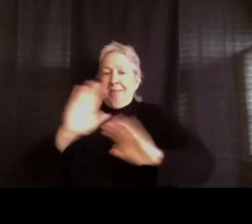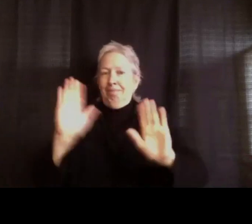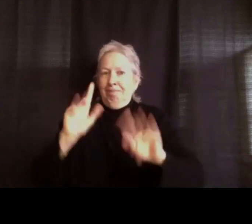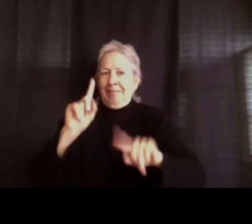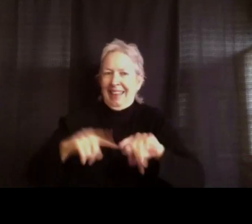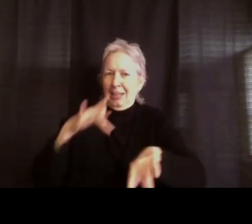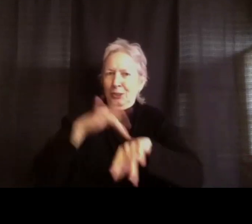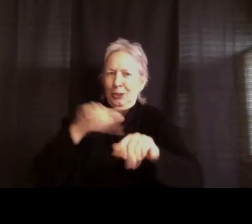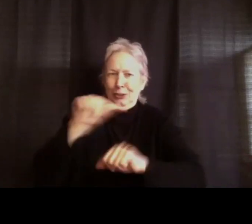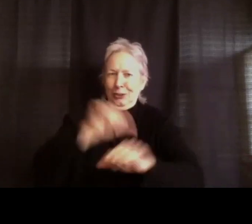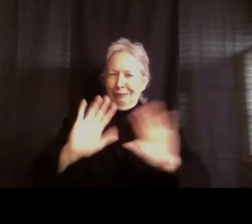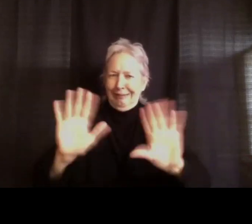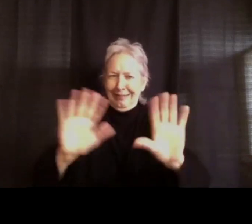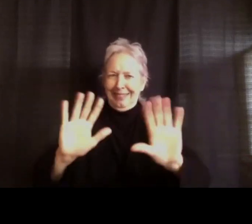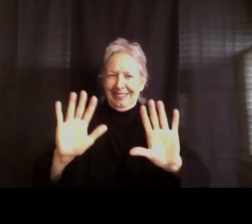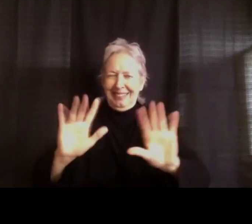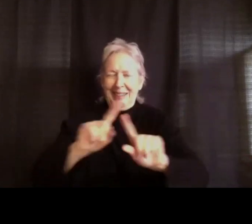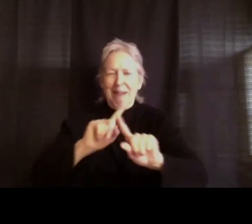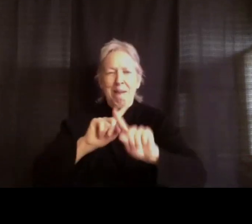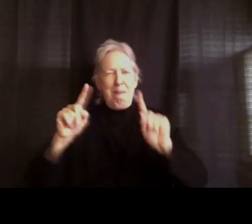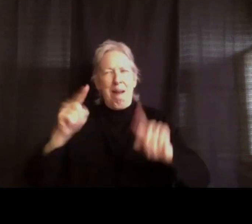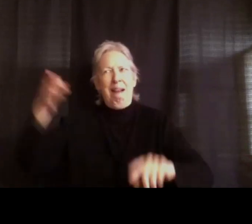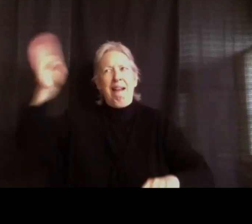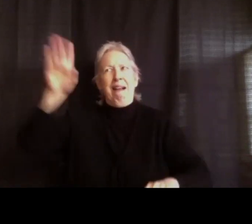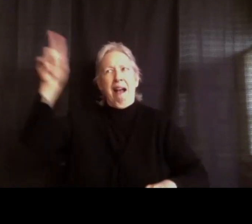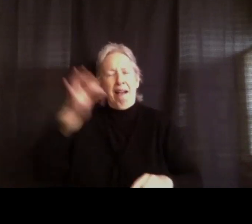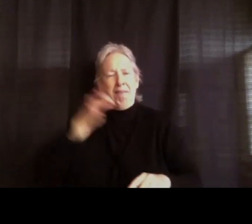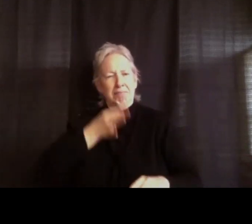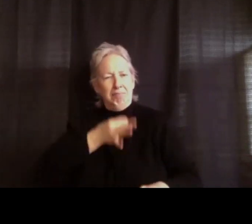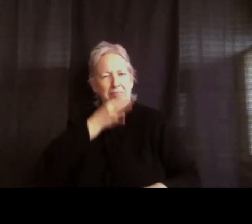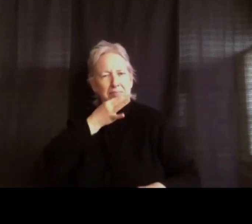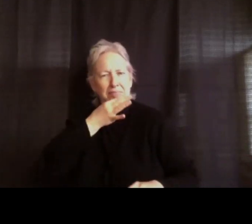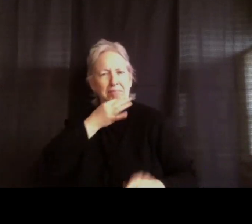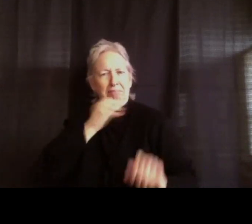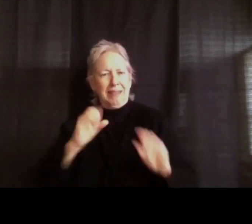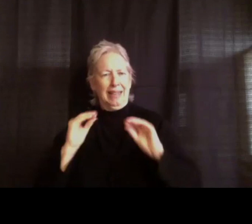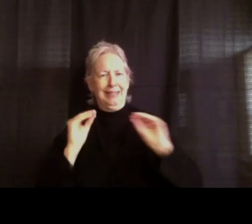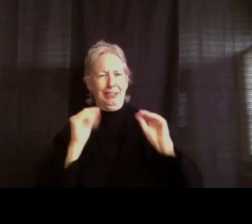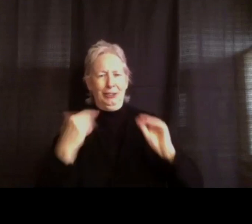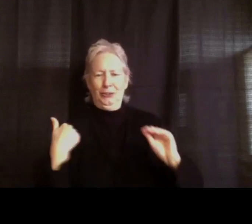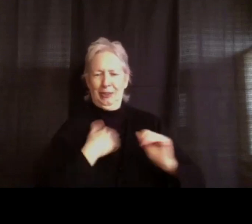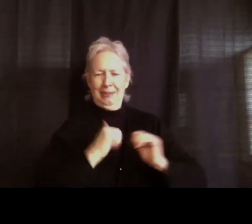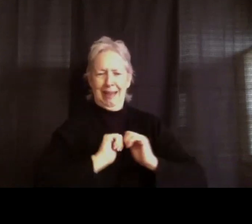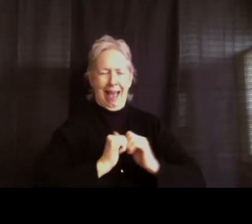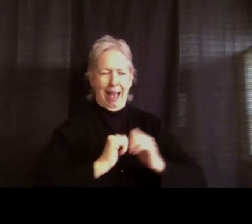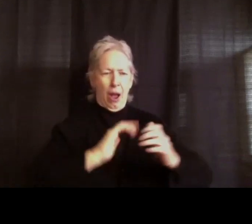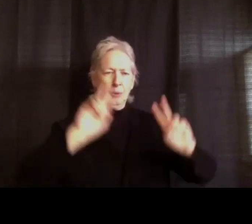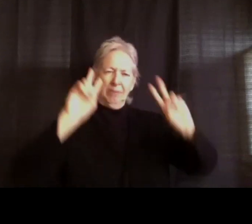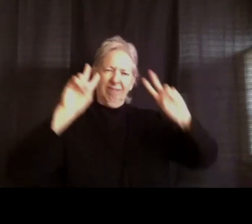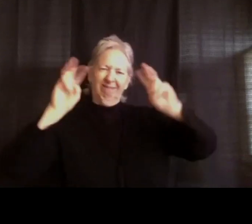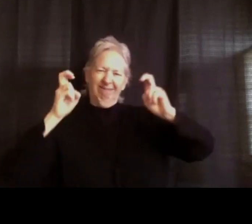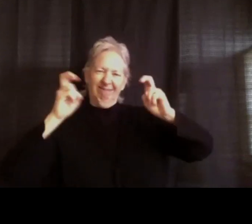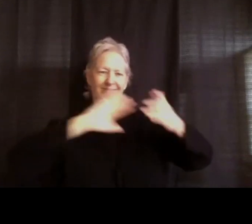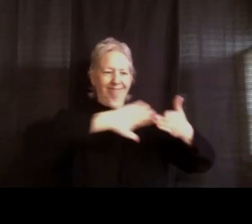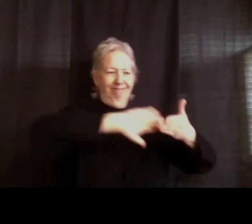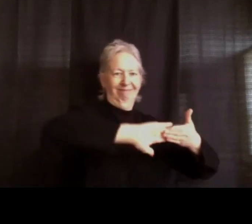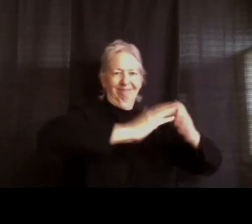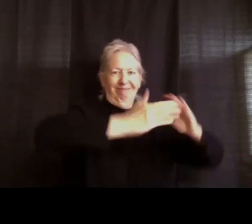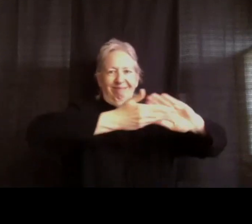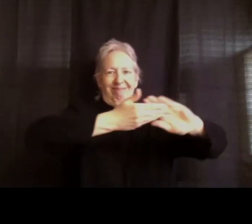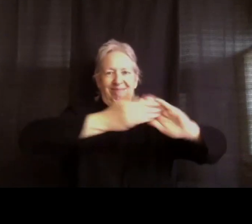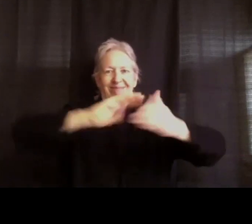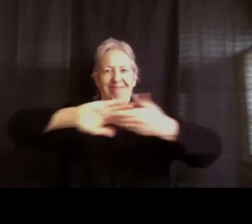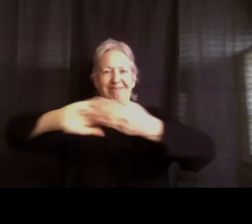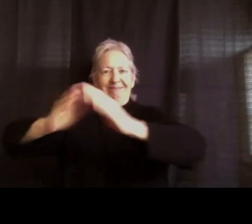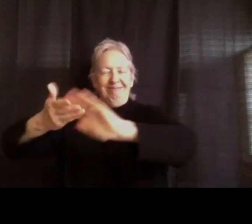amazingly good at crossing barriers. God is present with you. Wherever